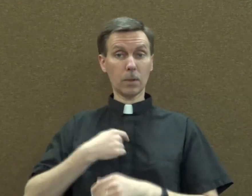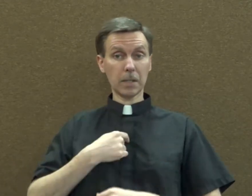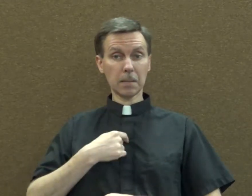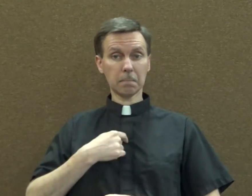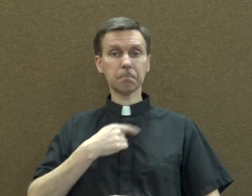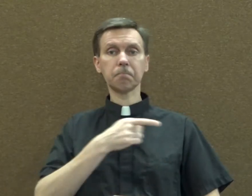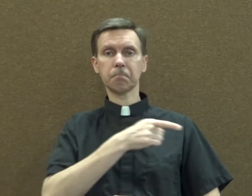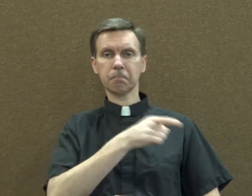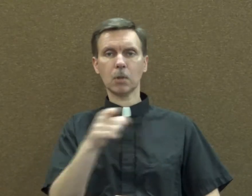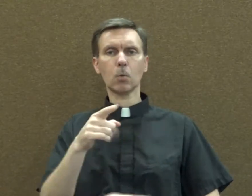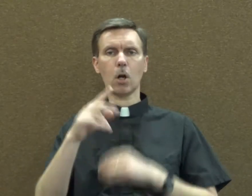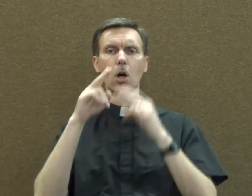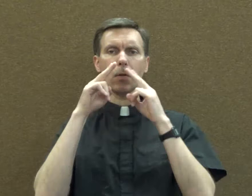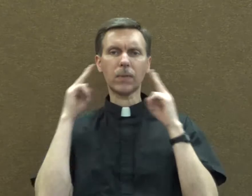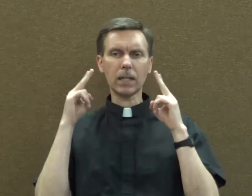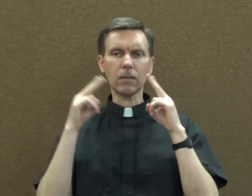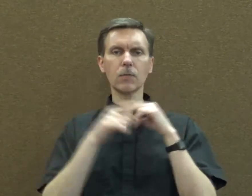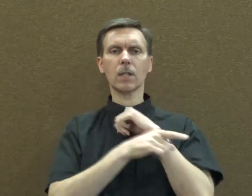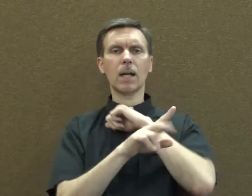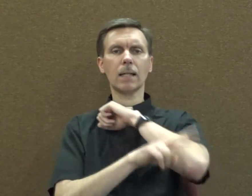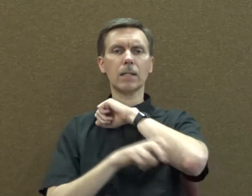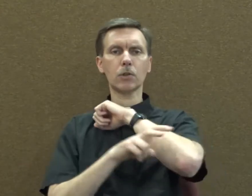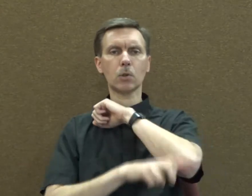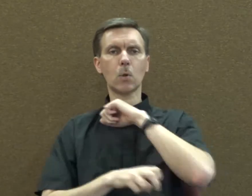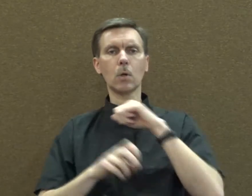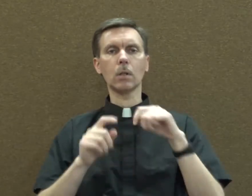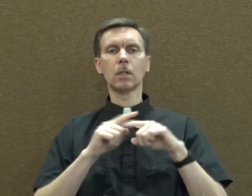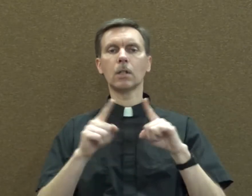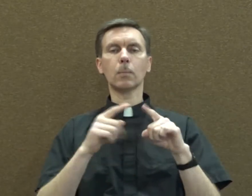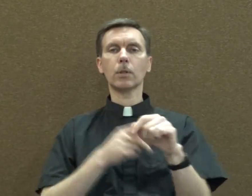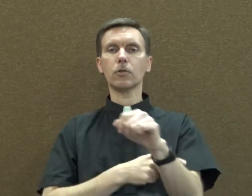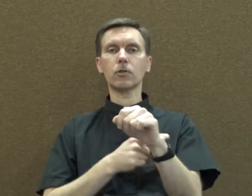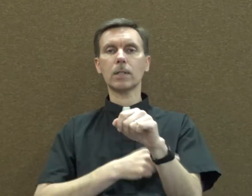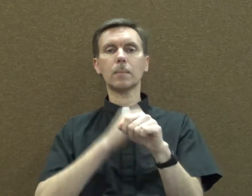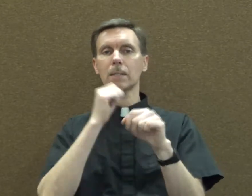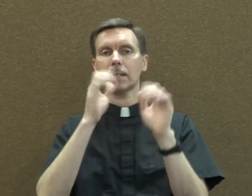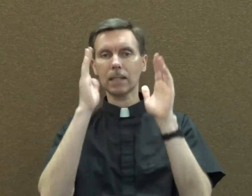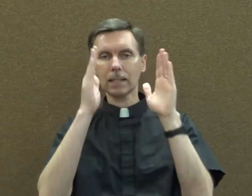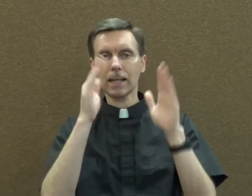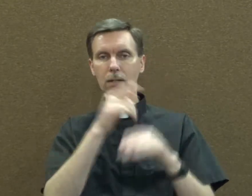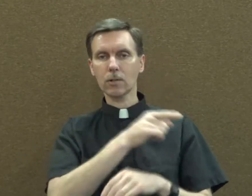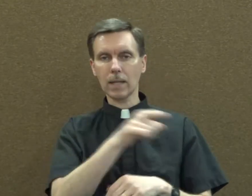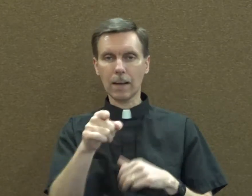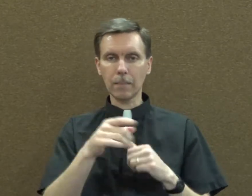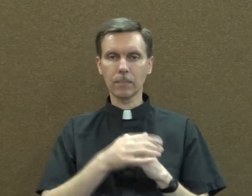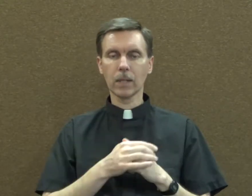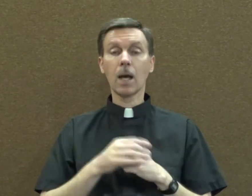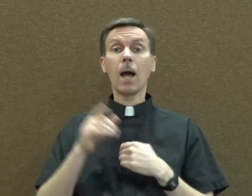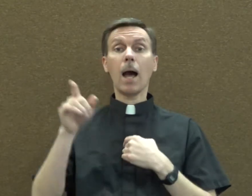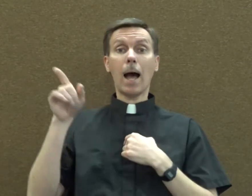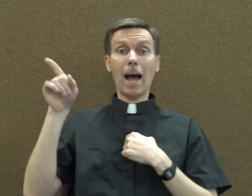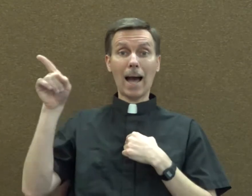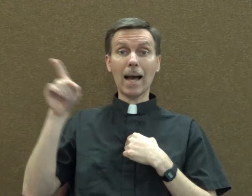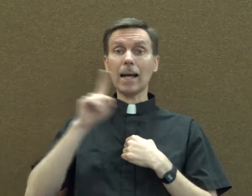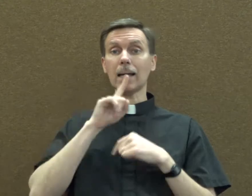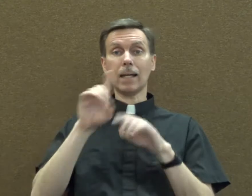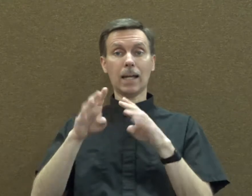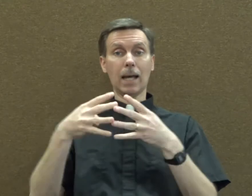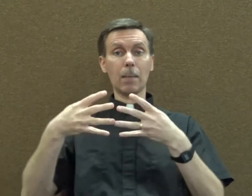me were all thieves, and they stole, but the sheep didn't attend to them. I am